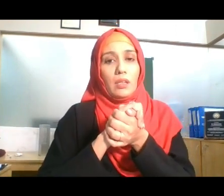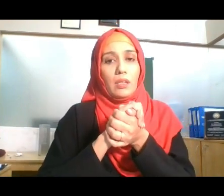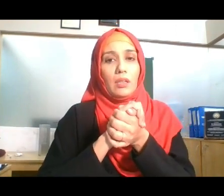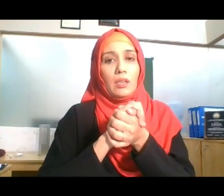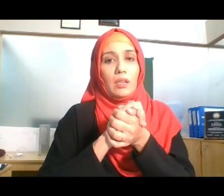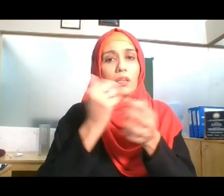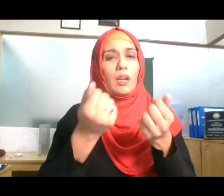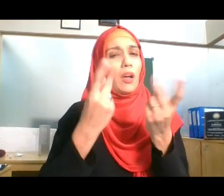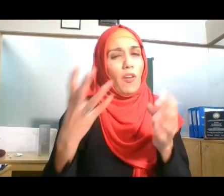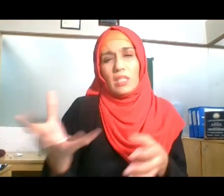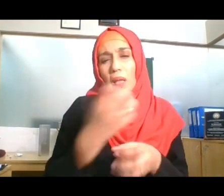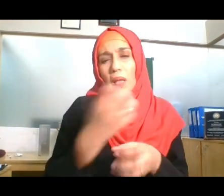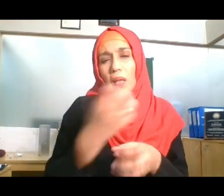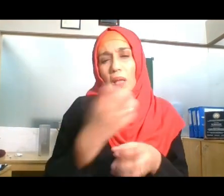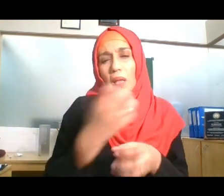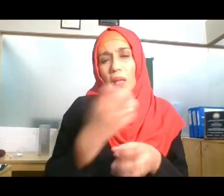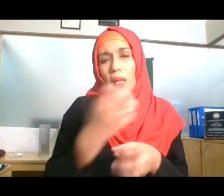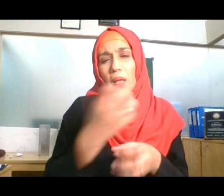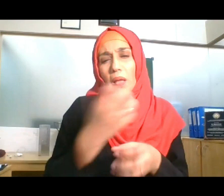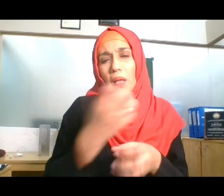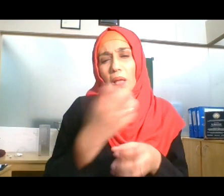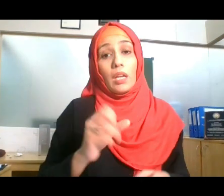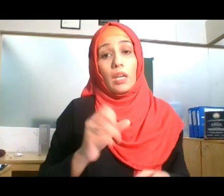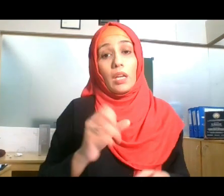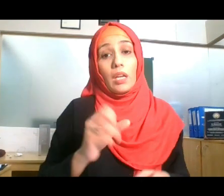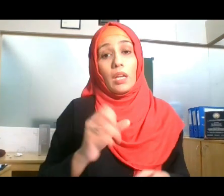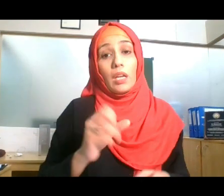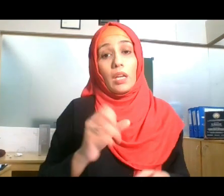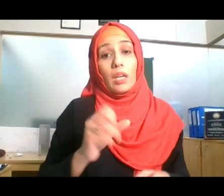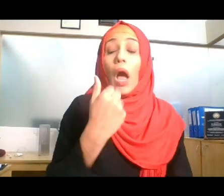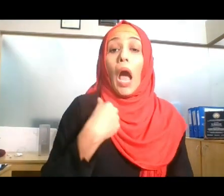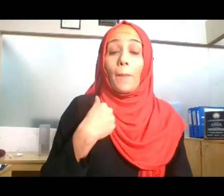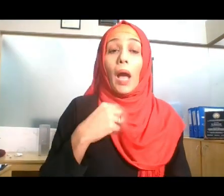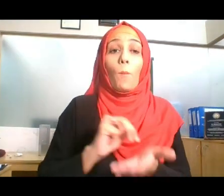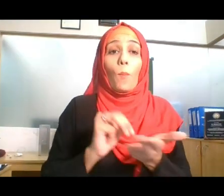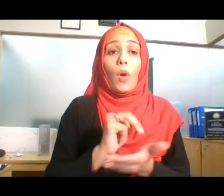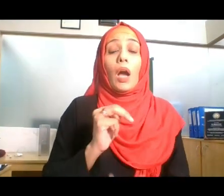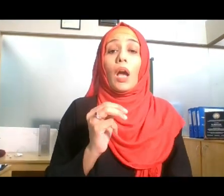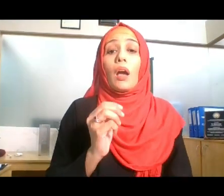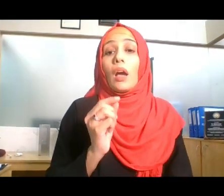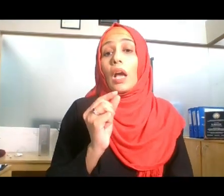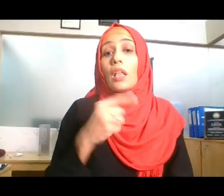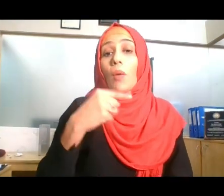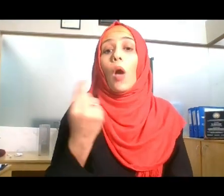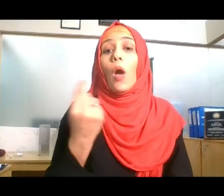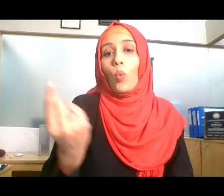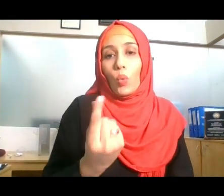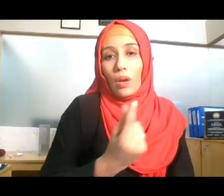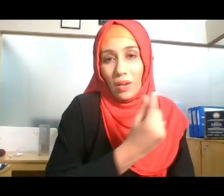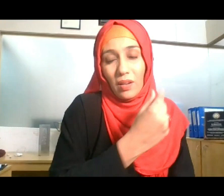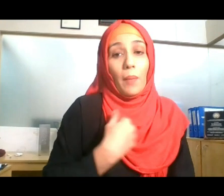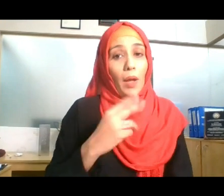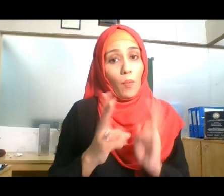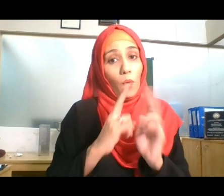But unfortunately, our national language, Urdu, is not included in that list. So I hope